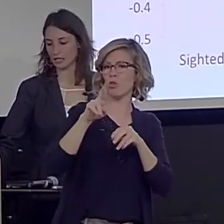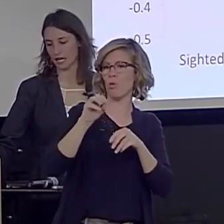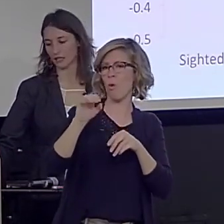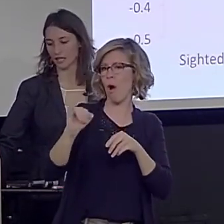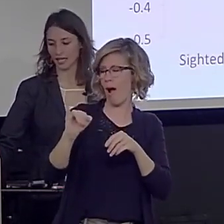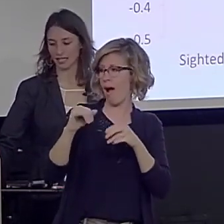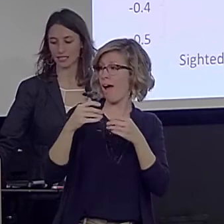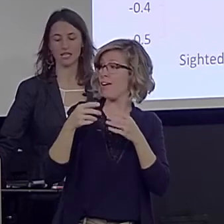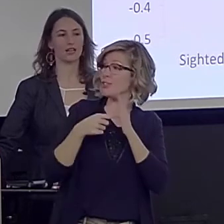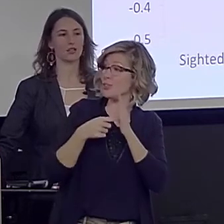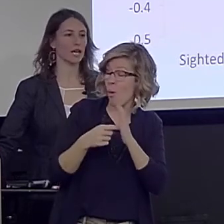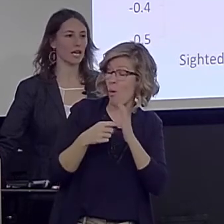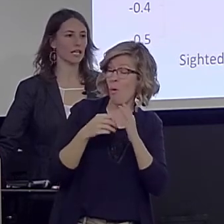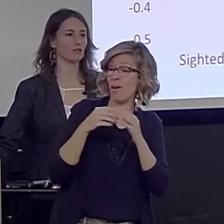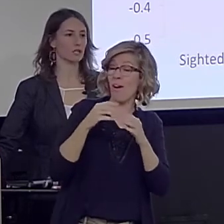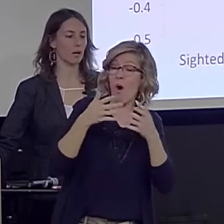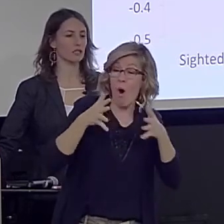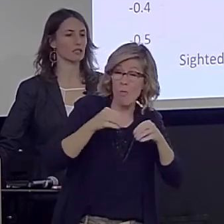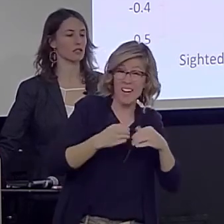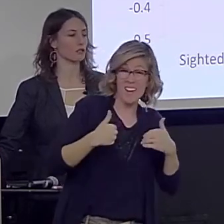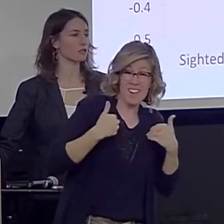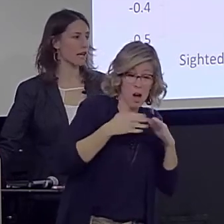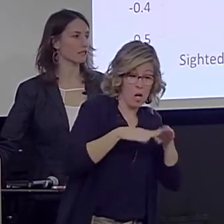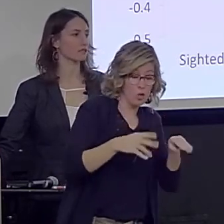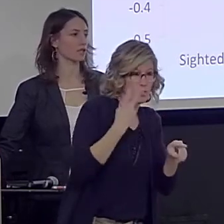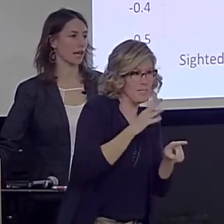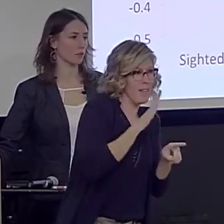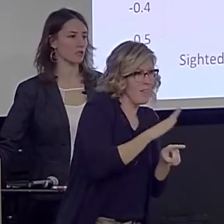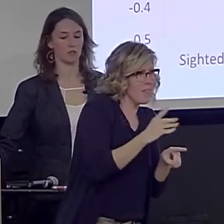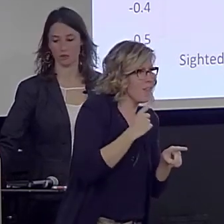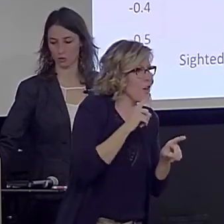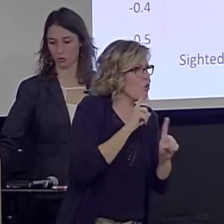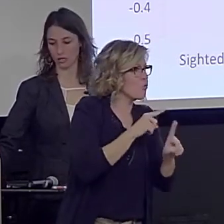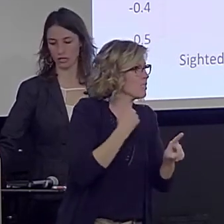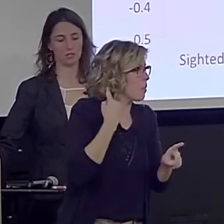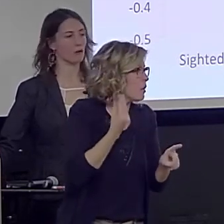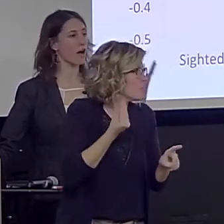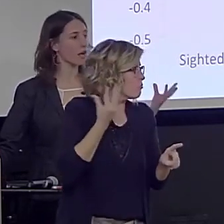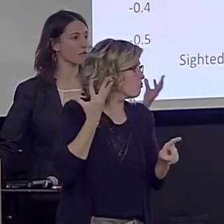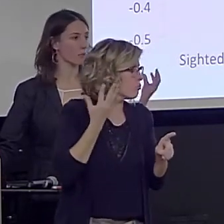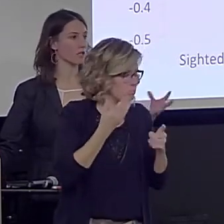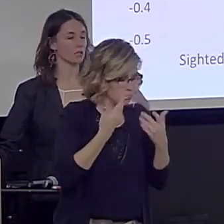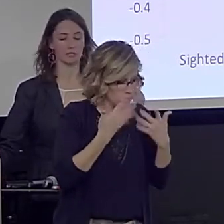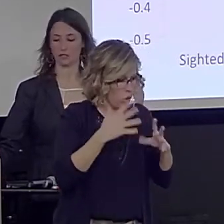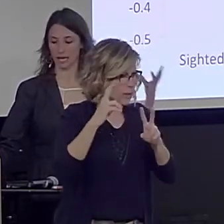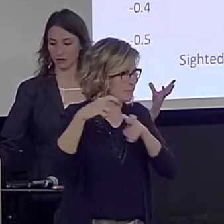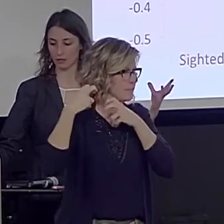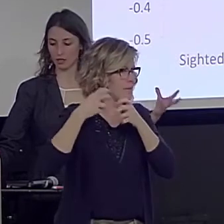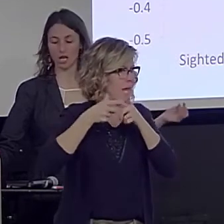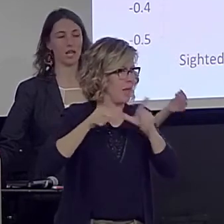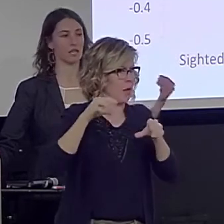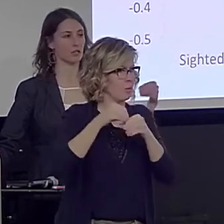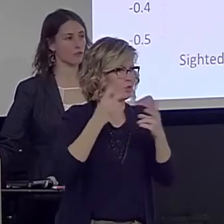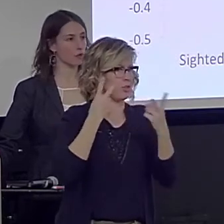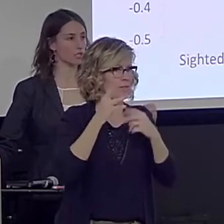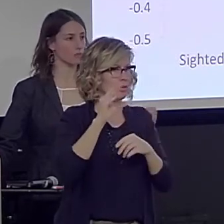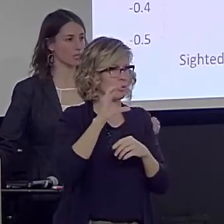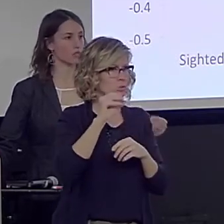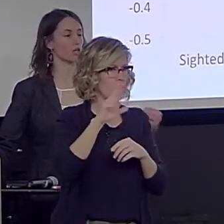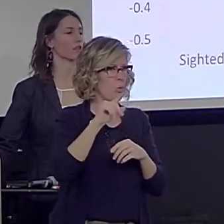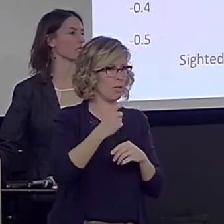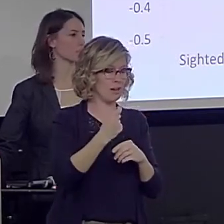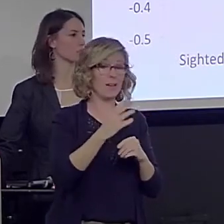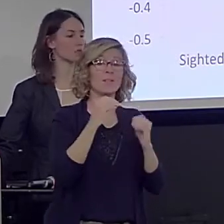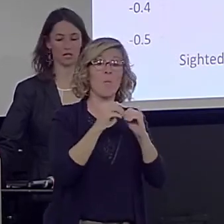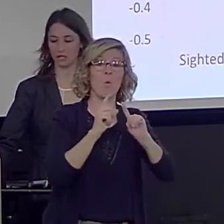in these young kids, you're getting responses that are selective to language in the visual cortex. So higher responses to language, then to foreign